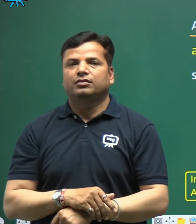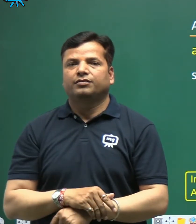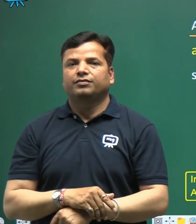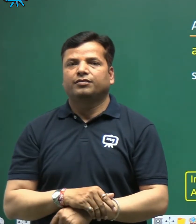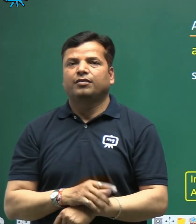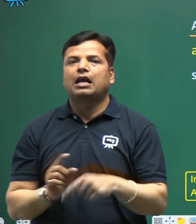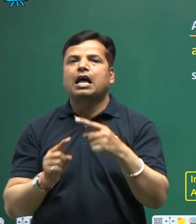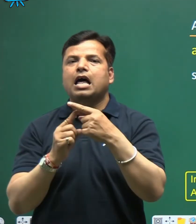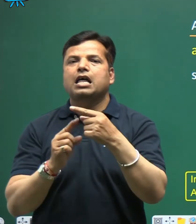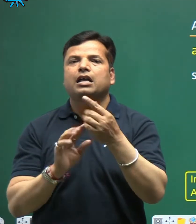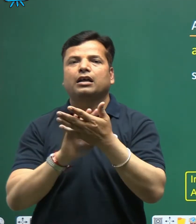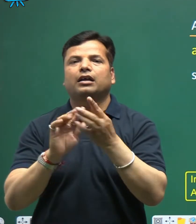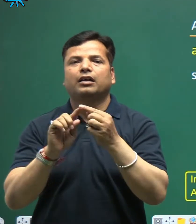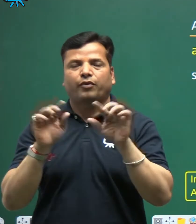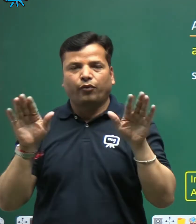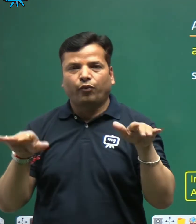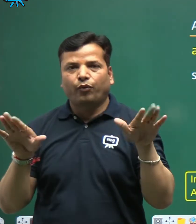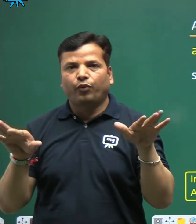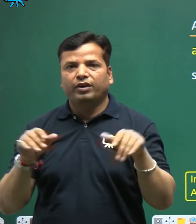the bird